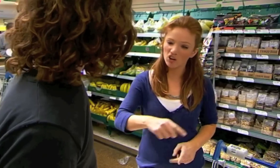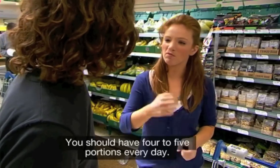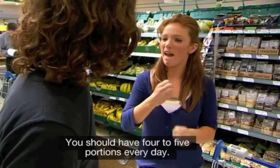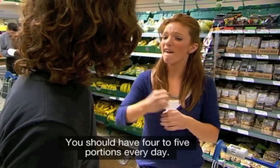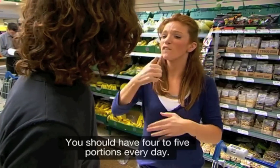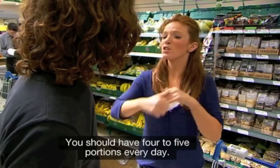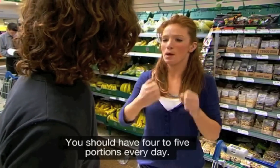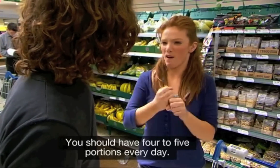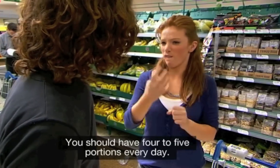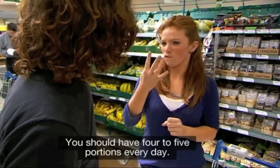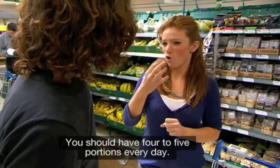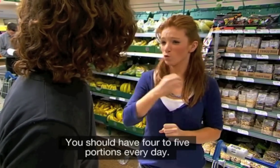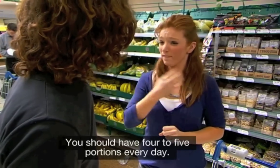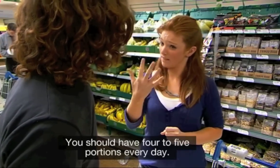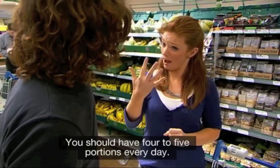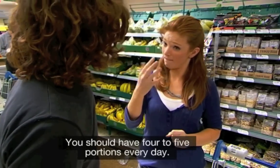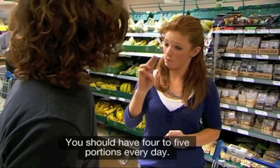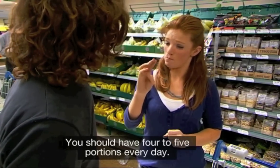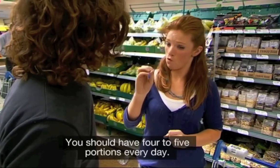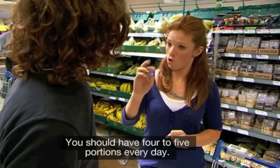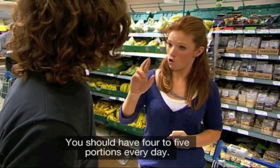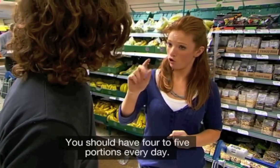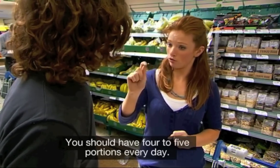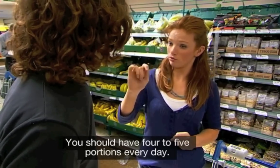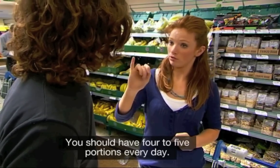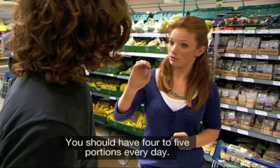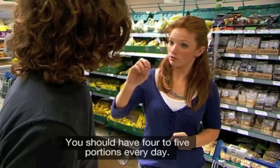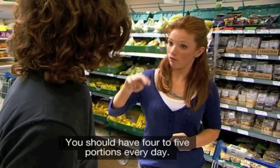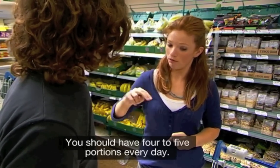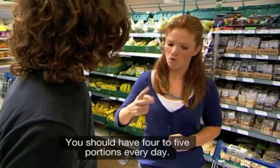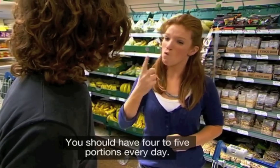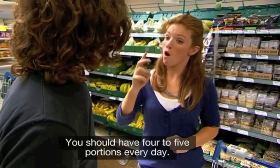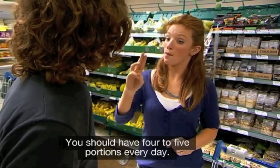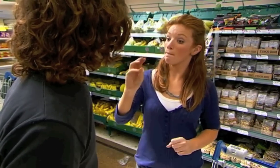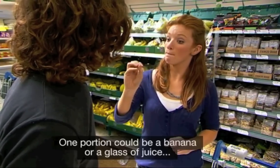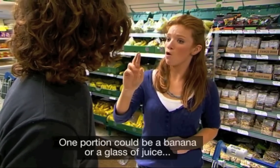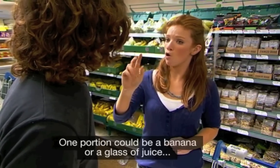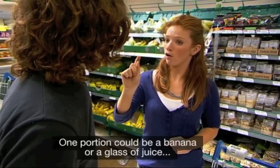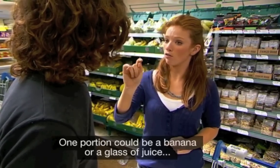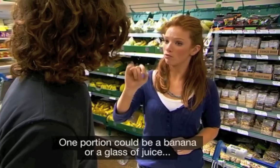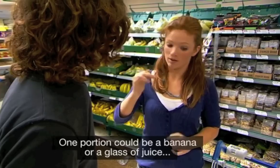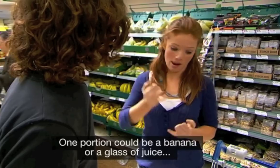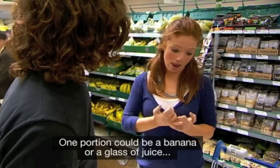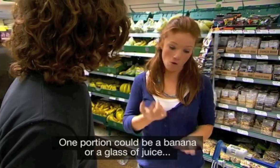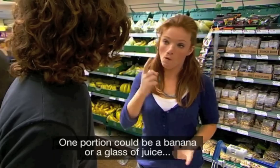You should have 4 to 5 portions every day. One portion could be a